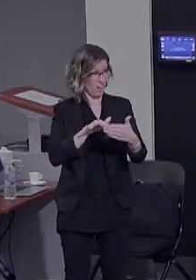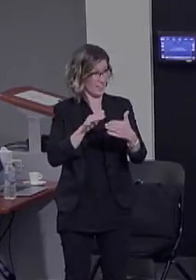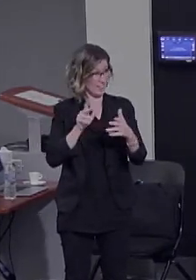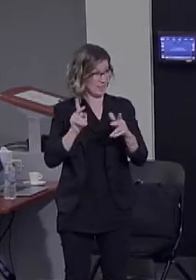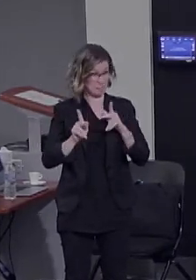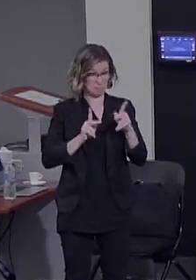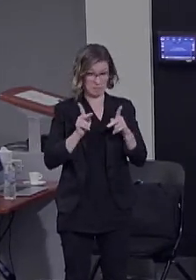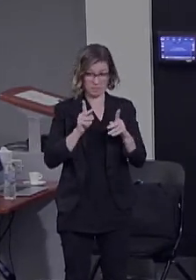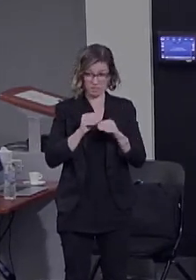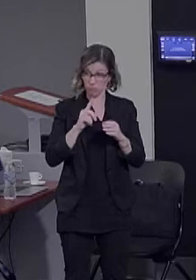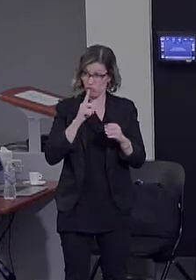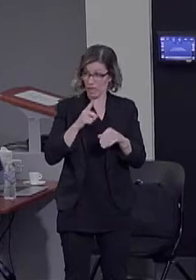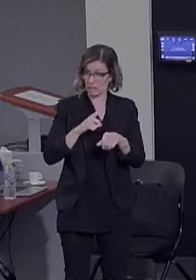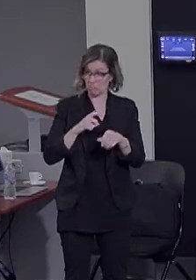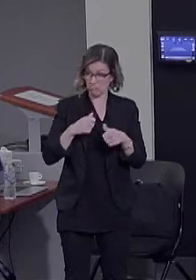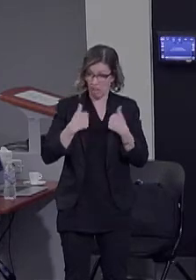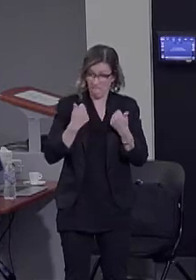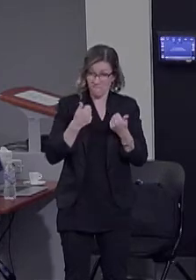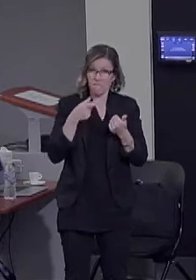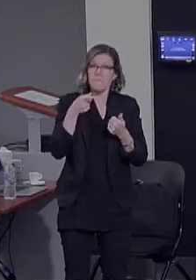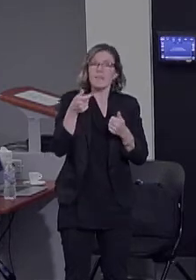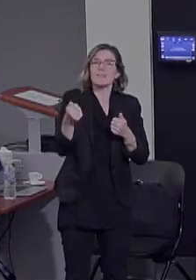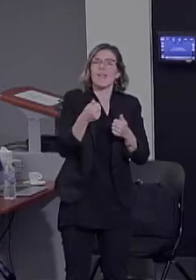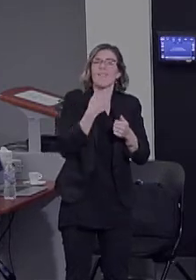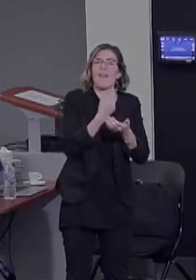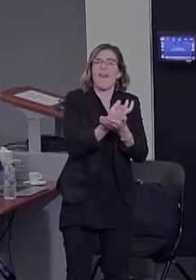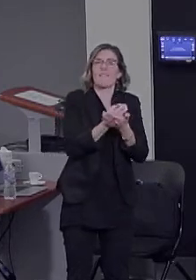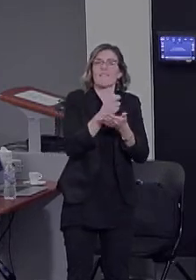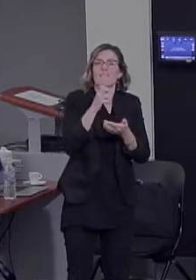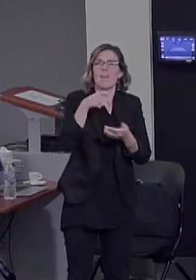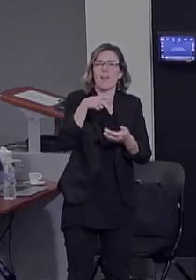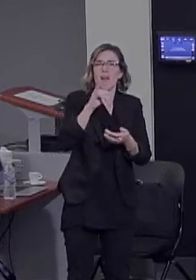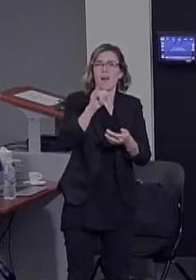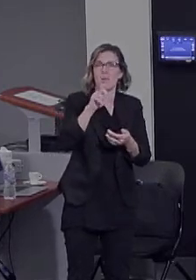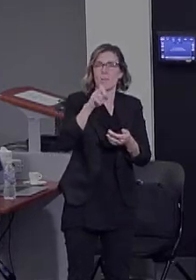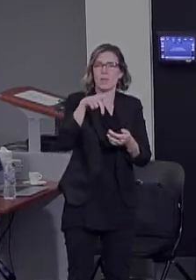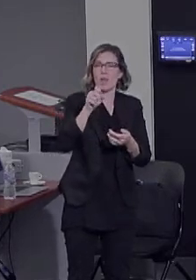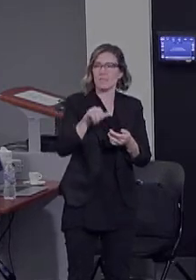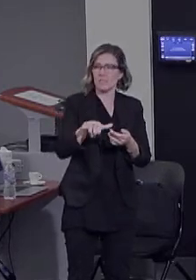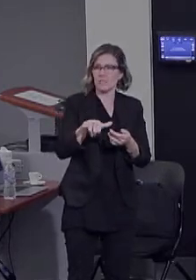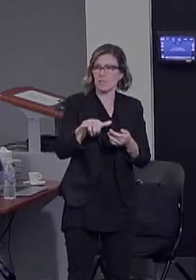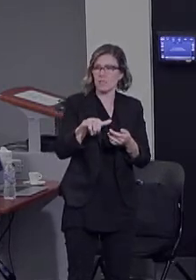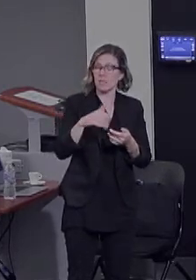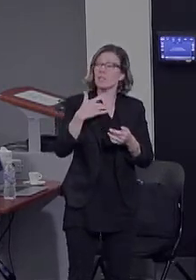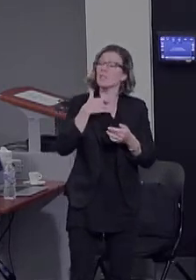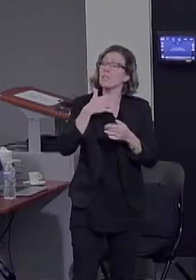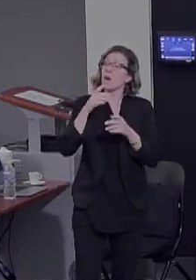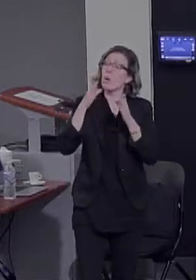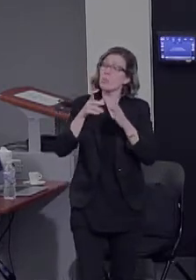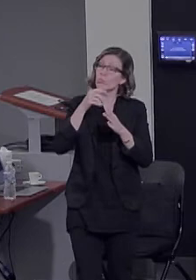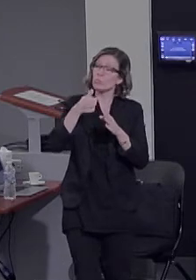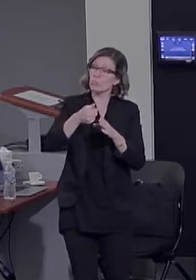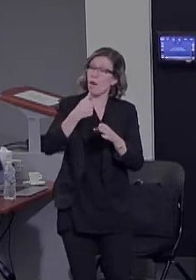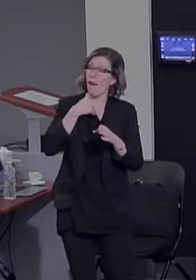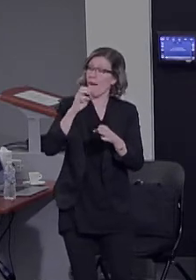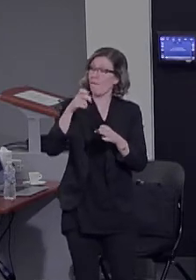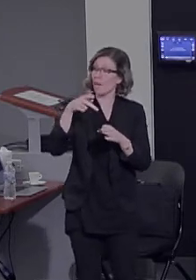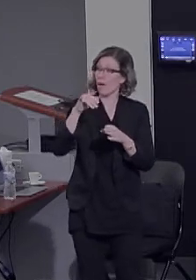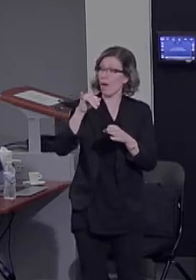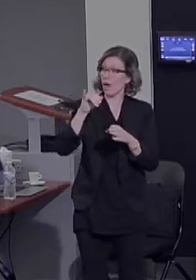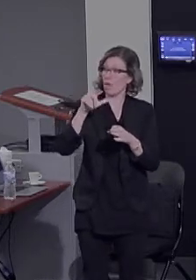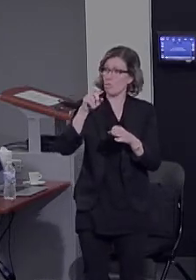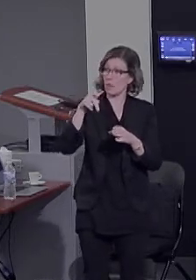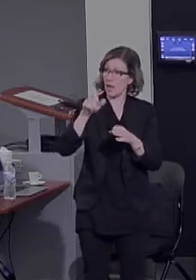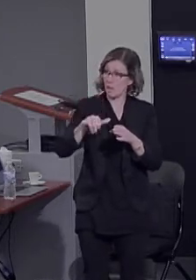people with epilepsy using stereo EEG. Well, typically, epileptic patient can be cured, or at least